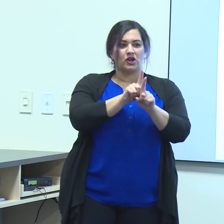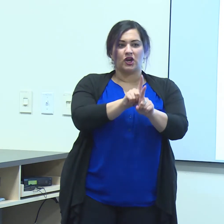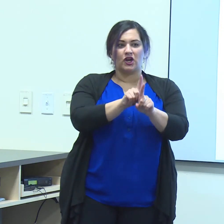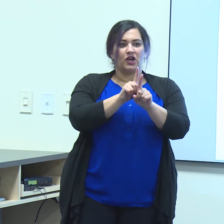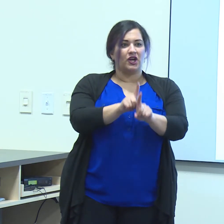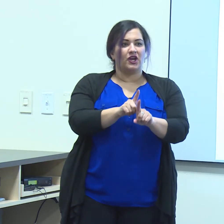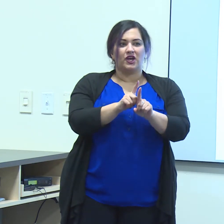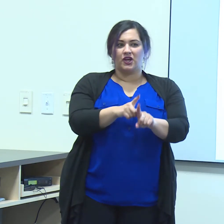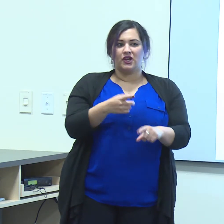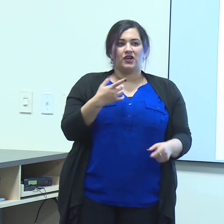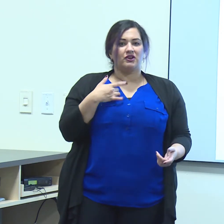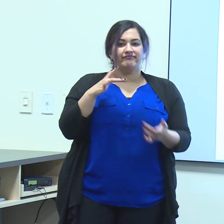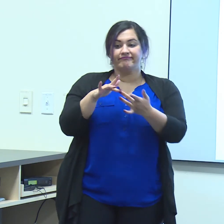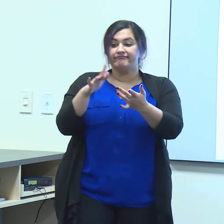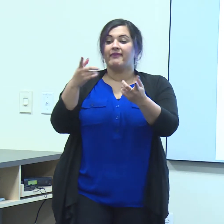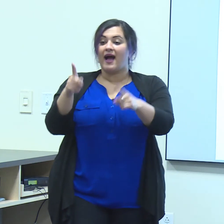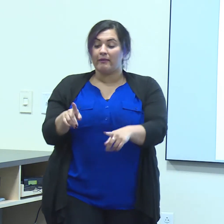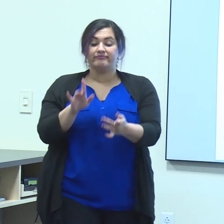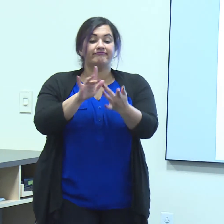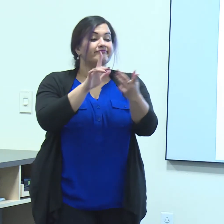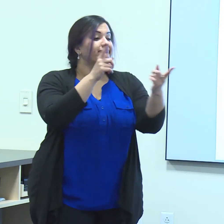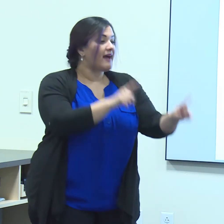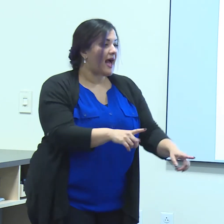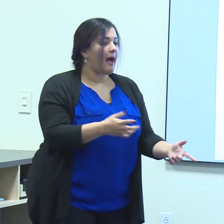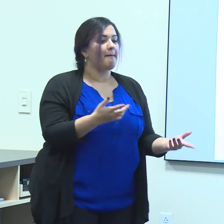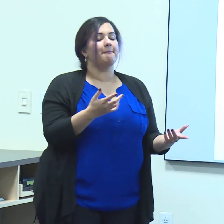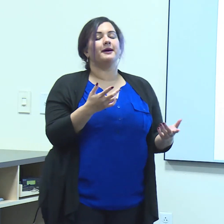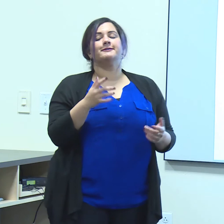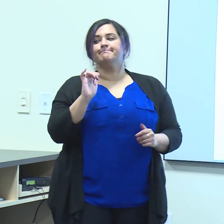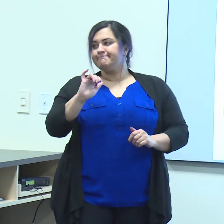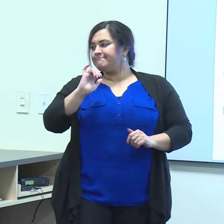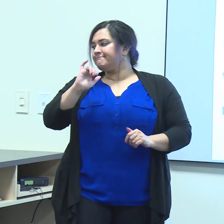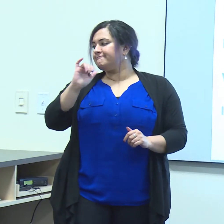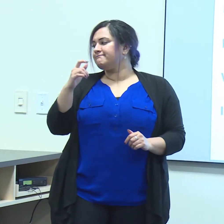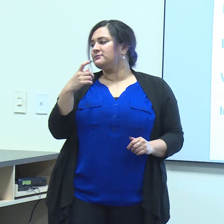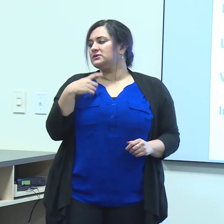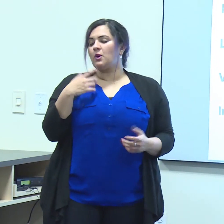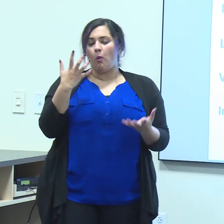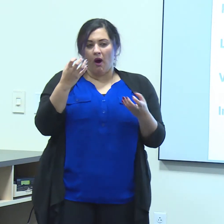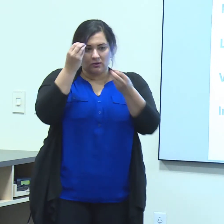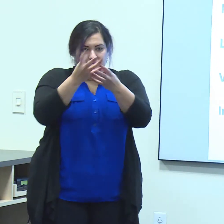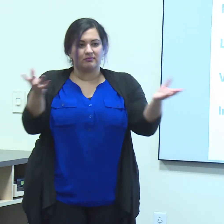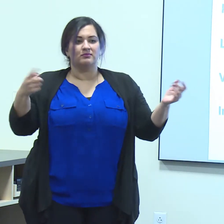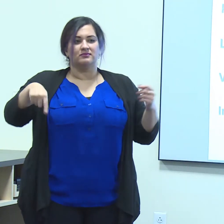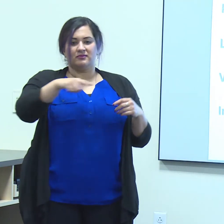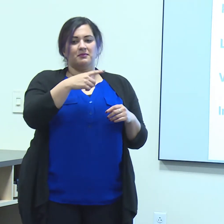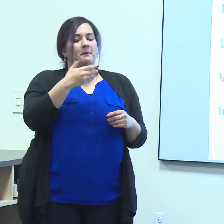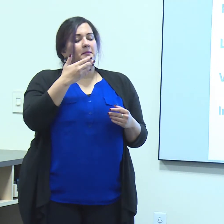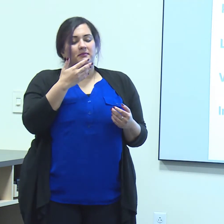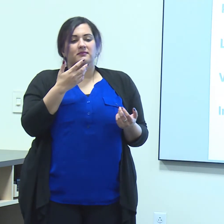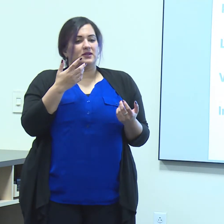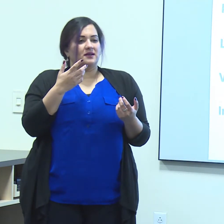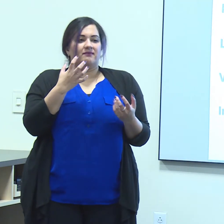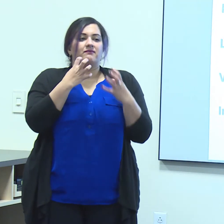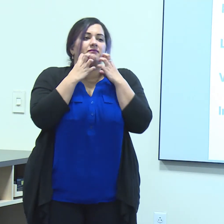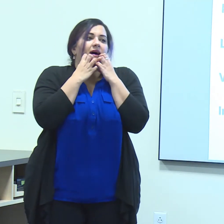Also, something I've noticed, I did not have a mentor. I would meet people, but I didn't have official mentors.